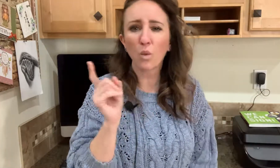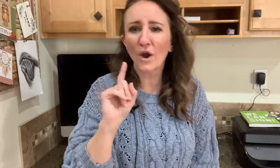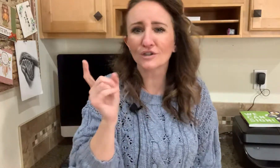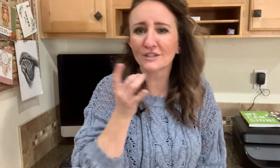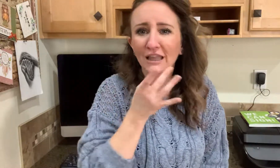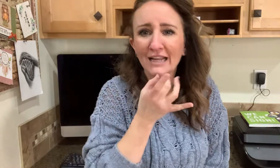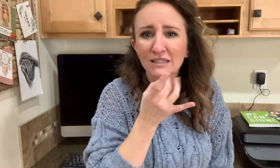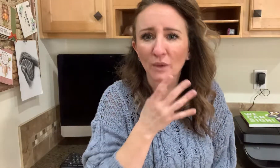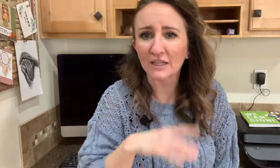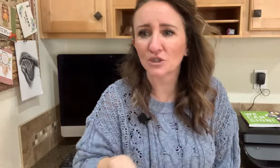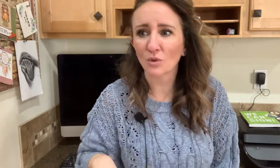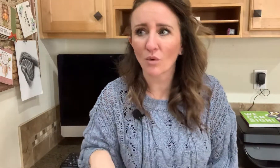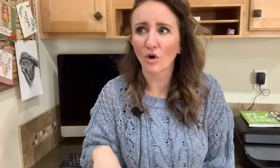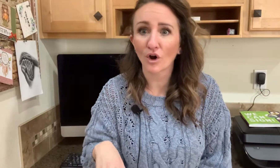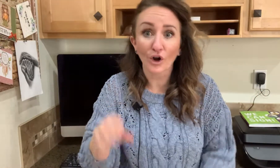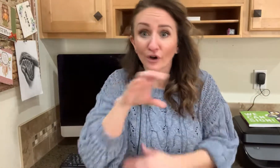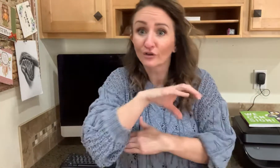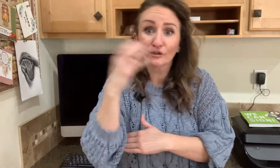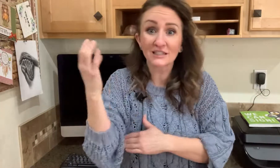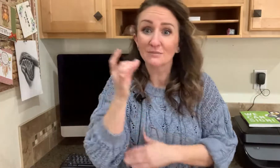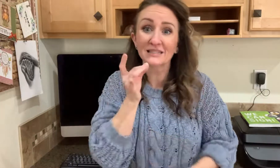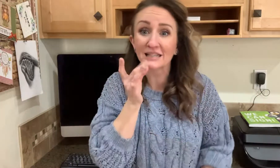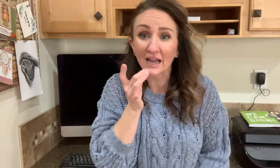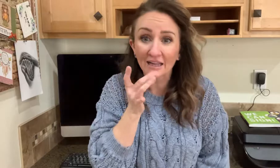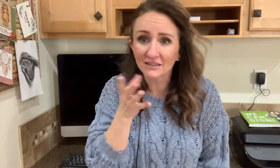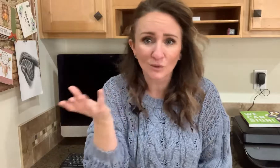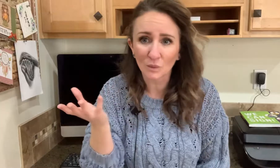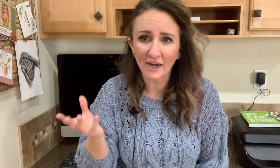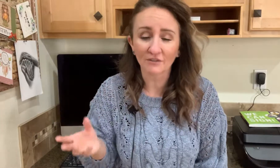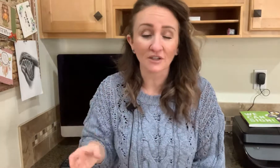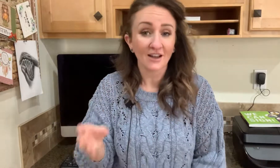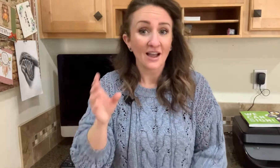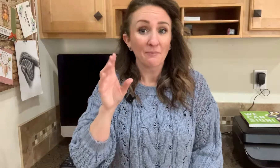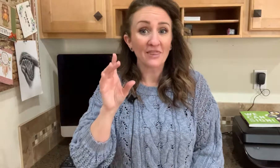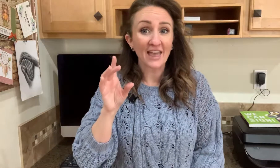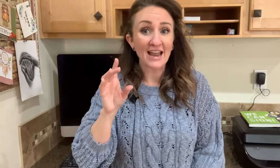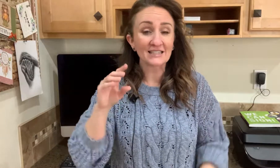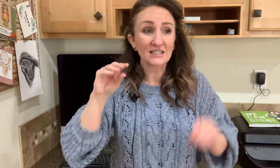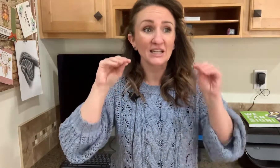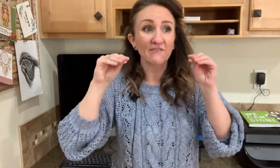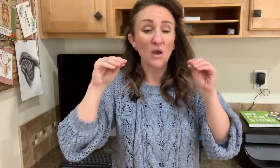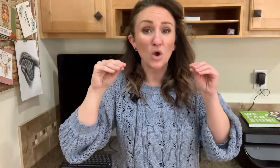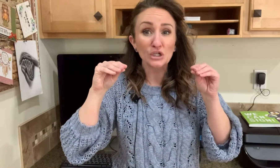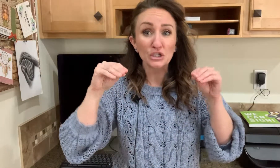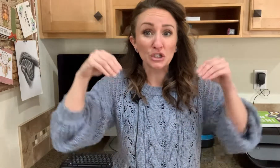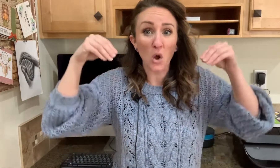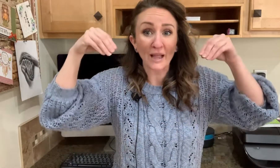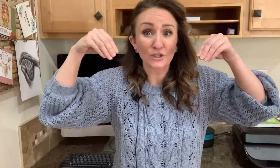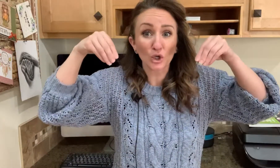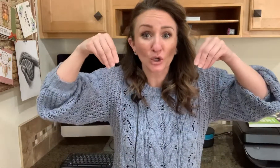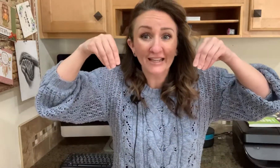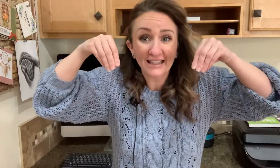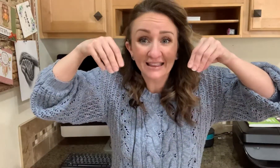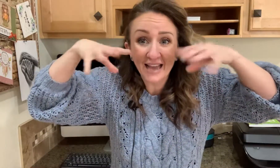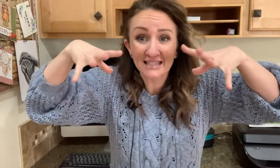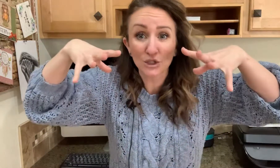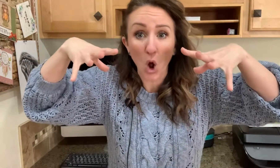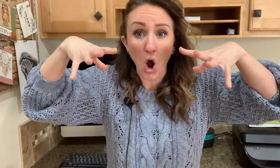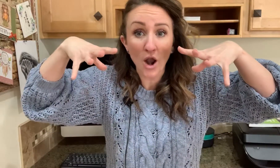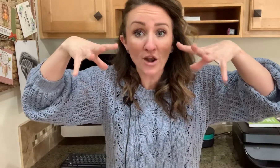where's the light switch? Or Christmas lights or whatever. But then if I wanted to show like turning the lights on